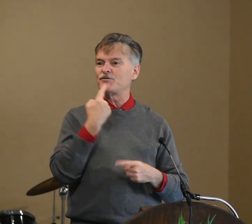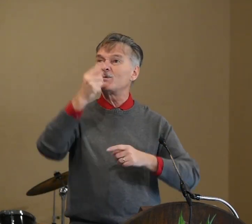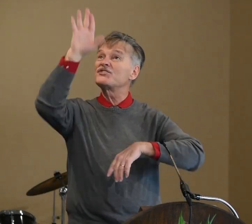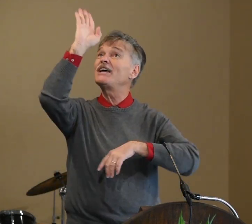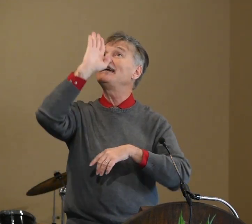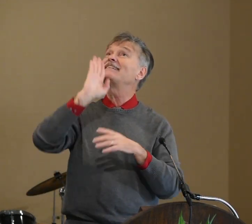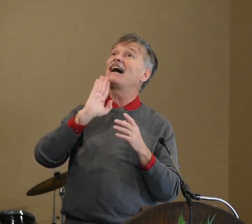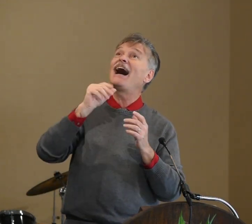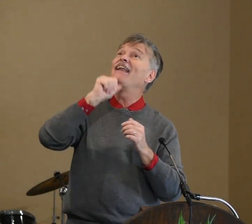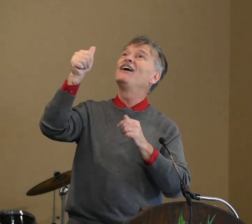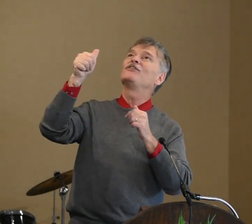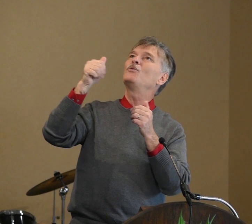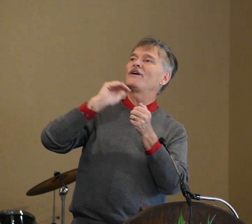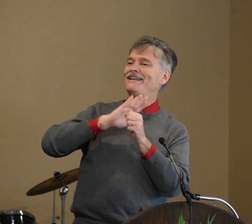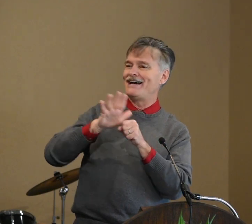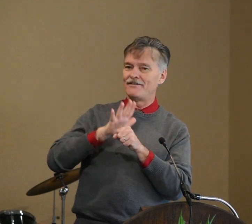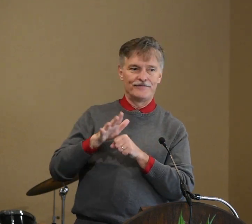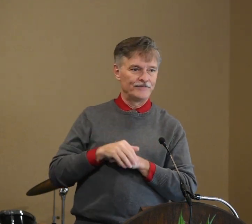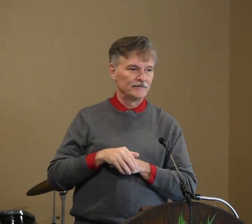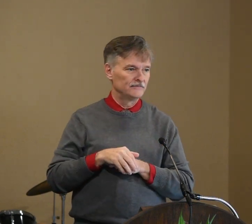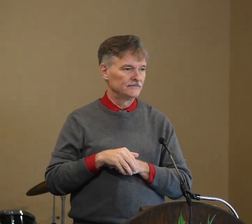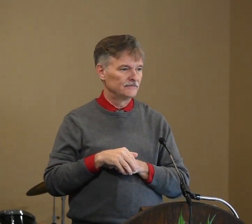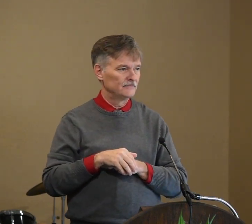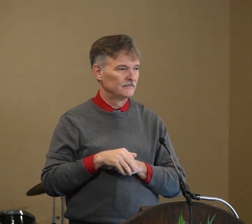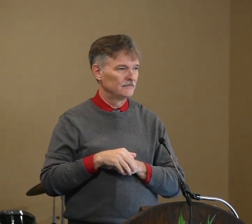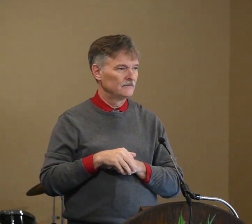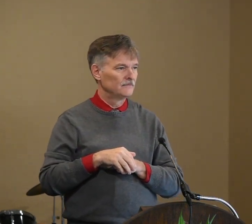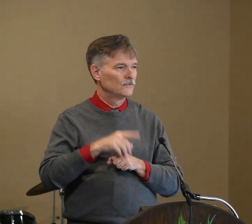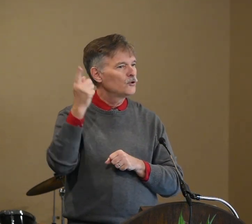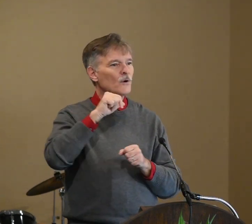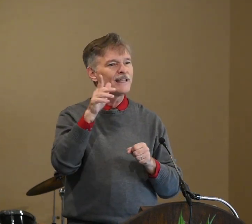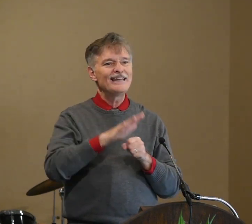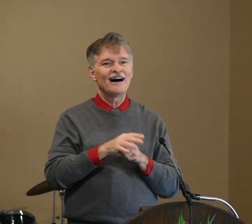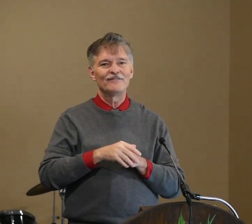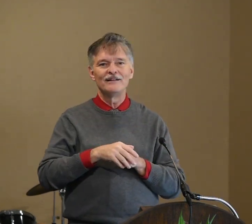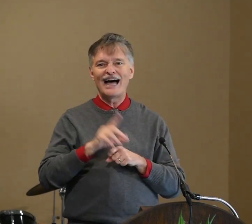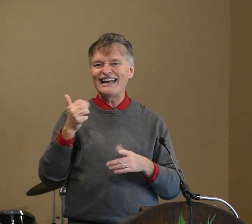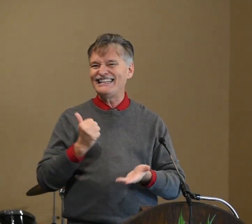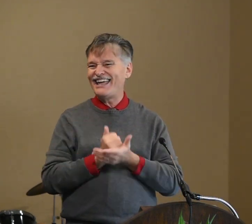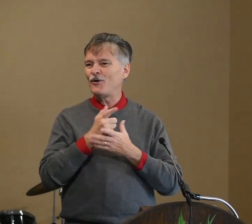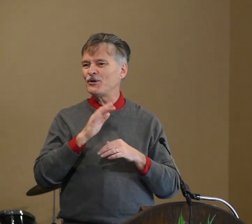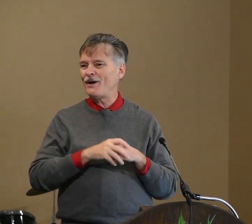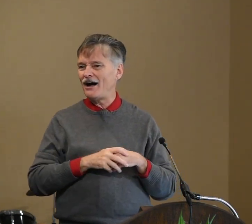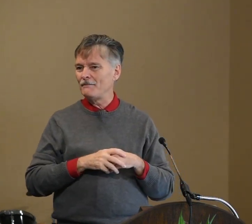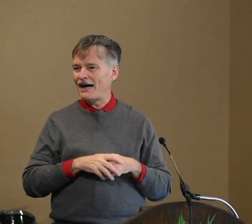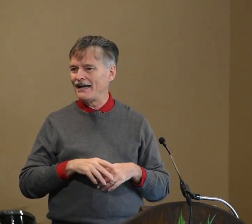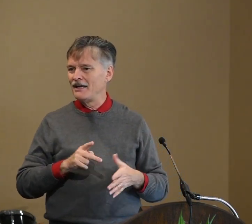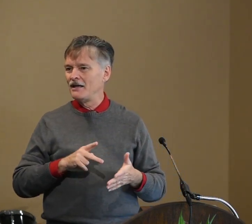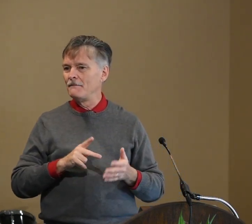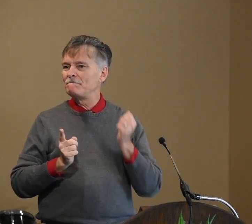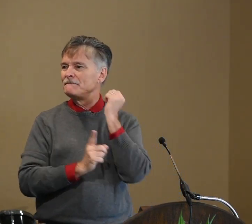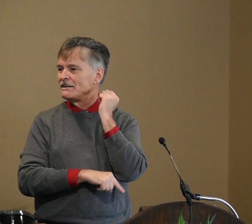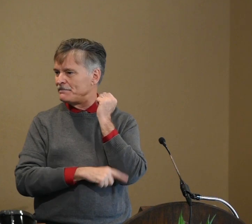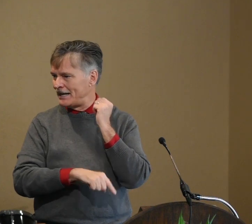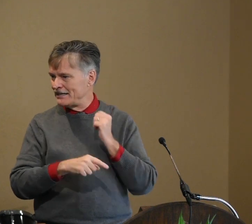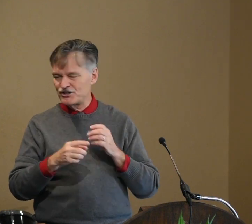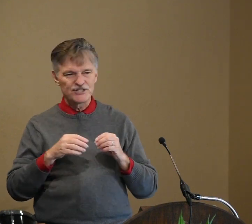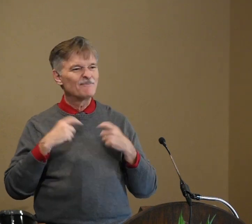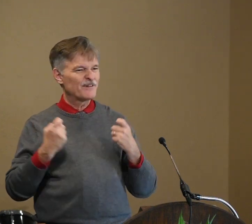we're saying to God, you weren't enough. You weren't enough. I need to help you out by being punished some for